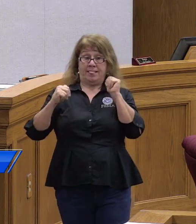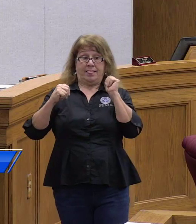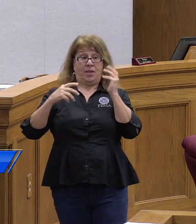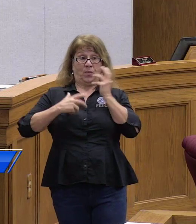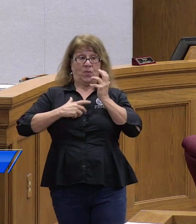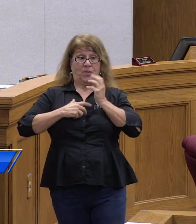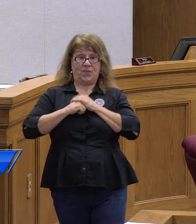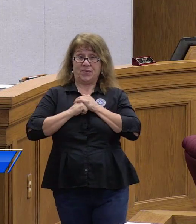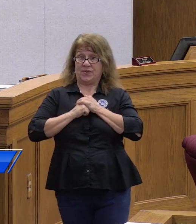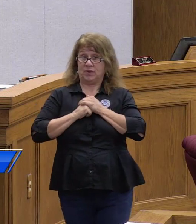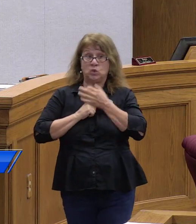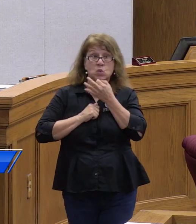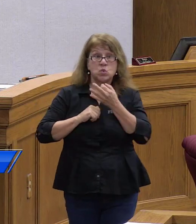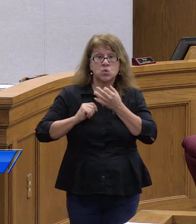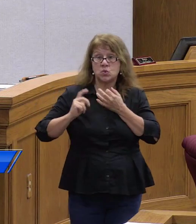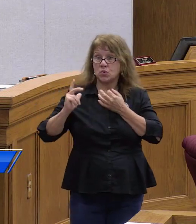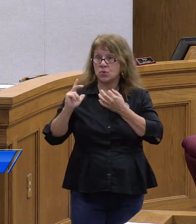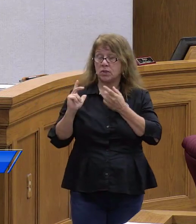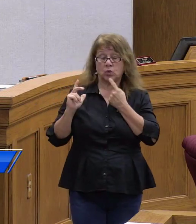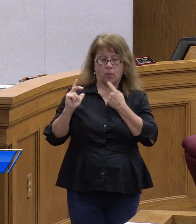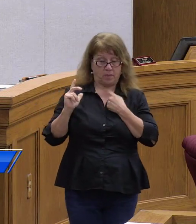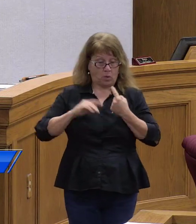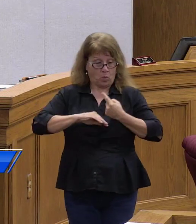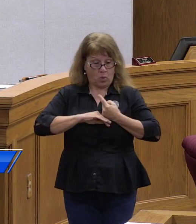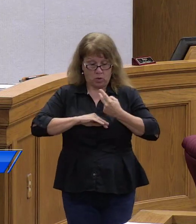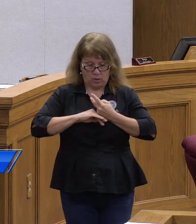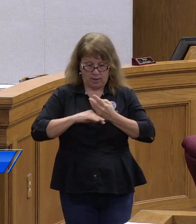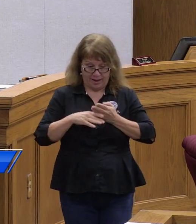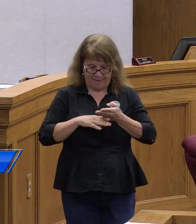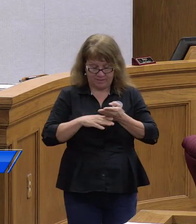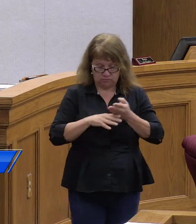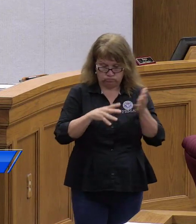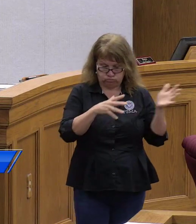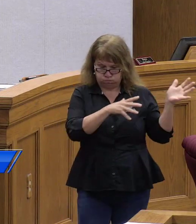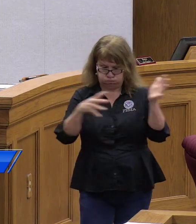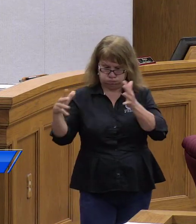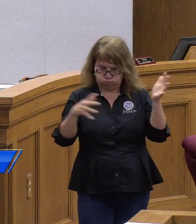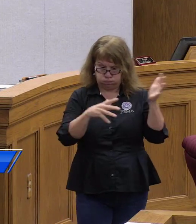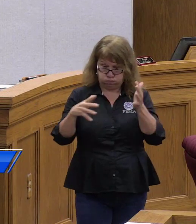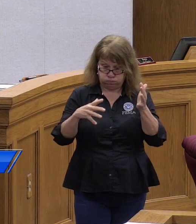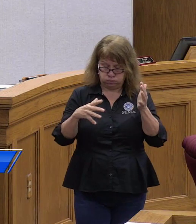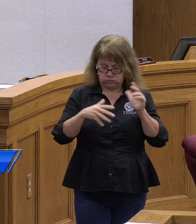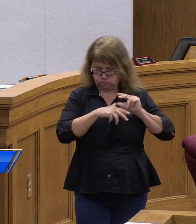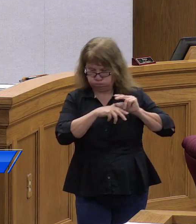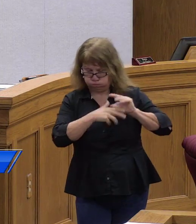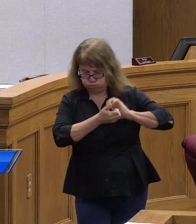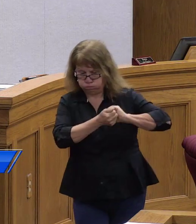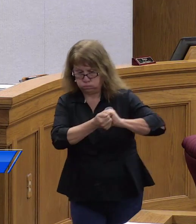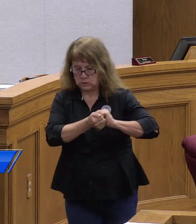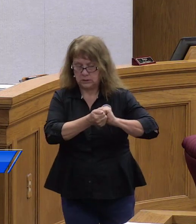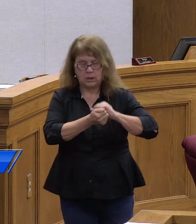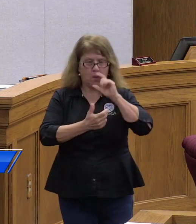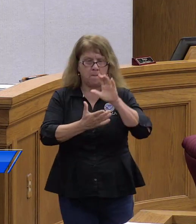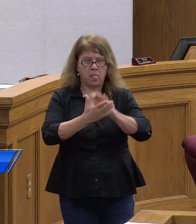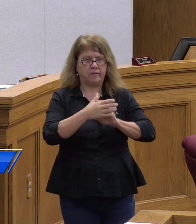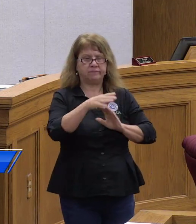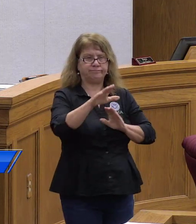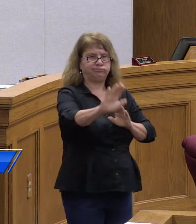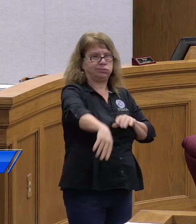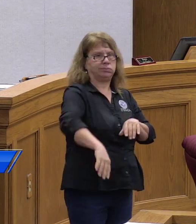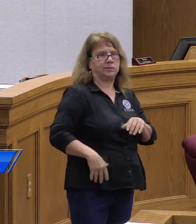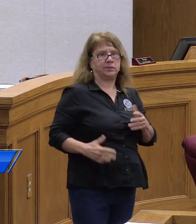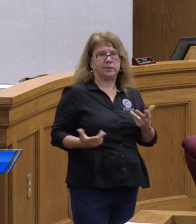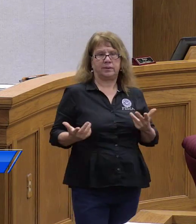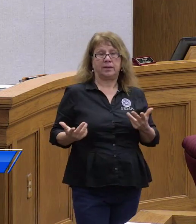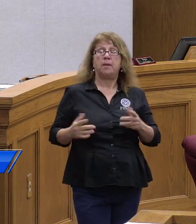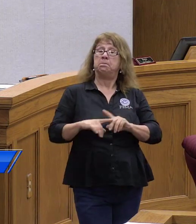to happen. If you had told me a couple days after the storm that we would be where we are today, I would not have believed you.